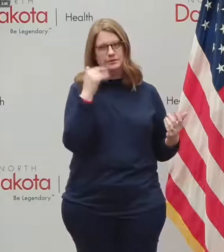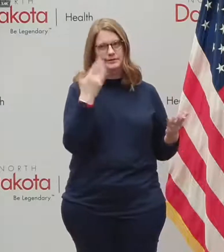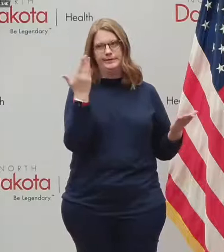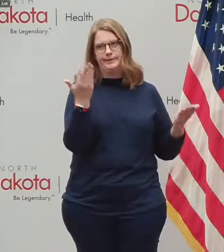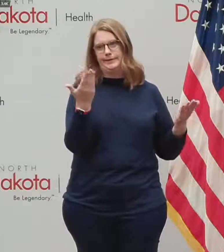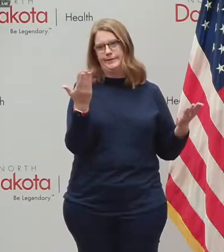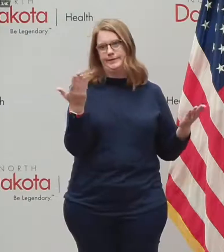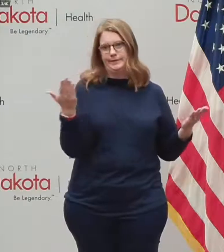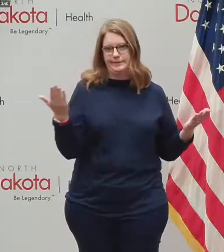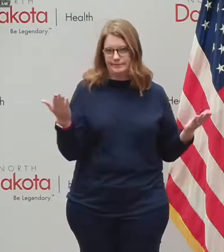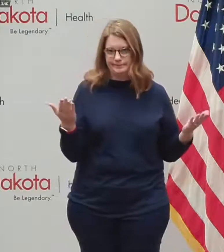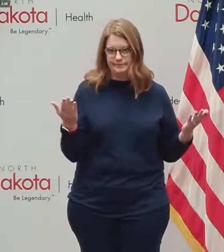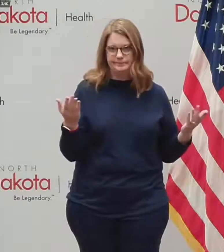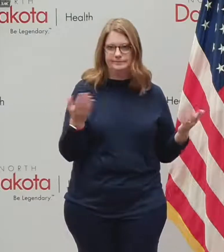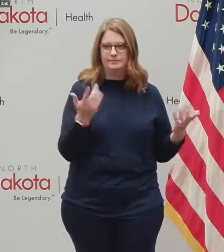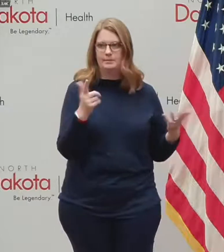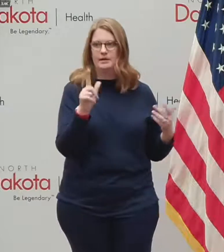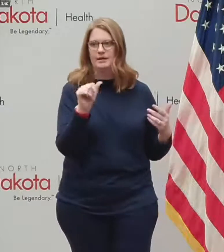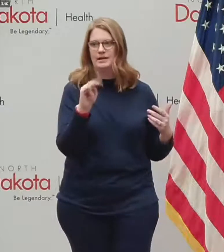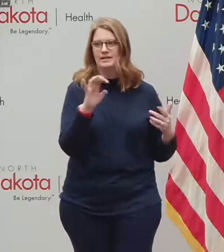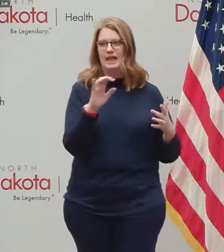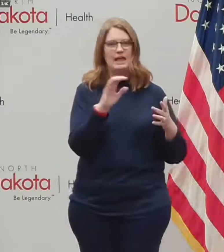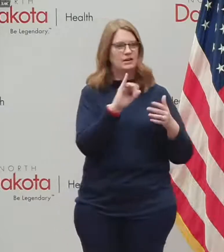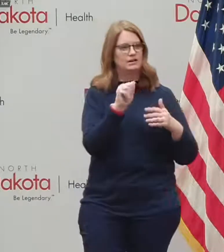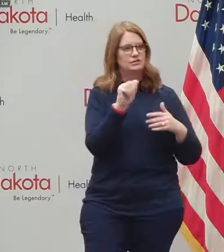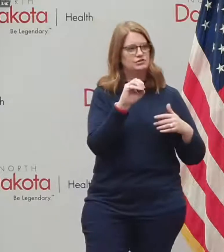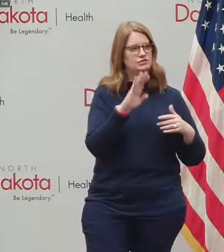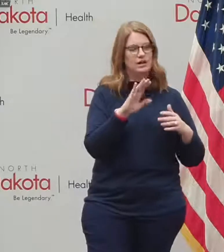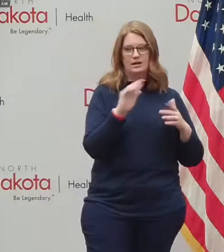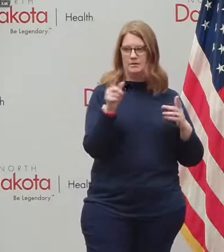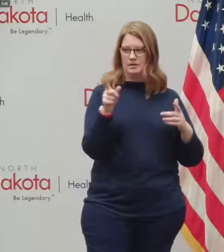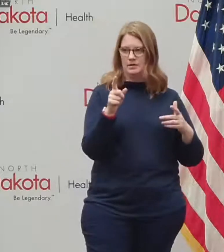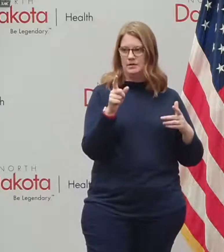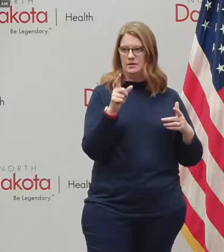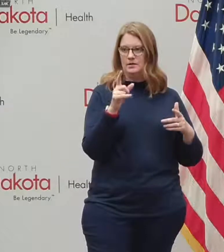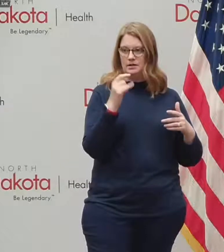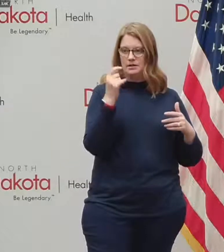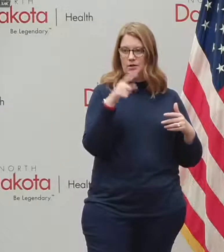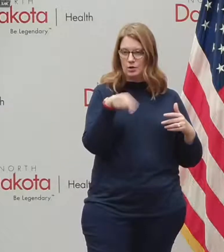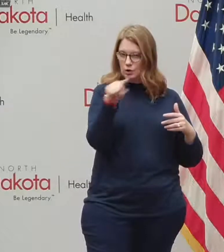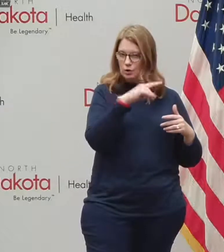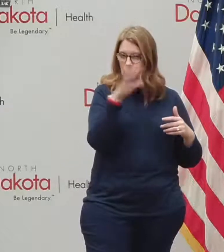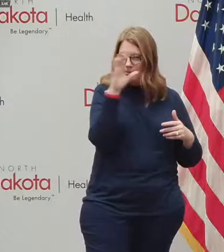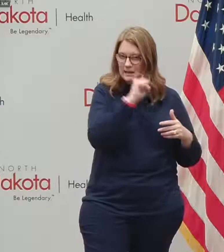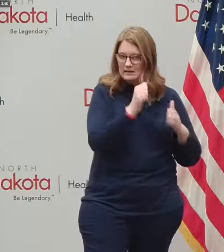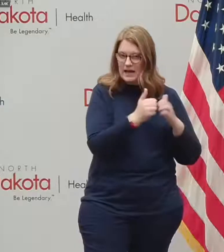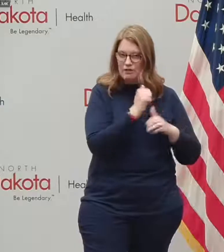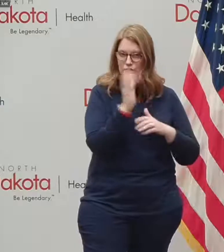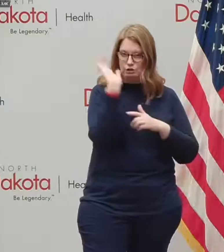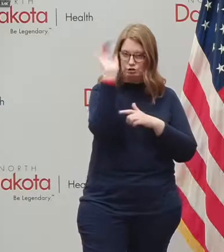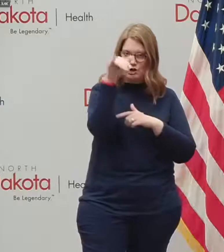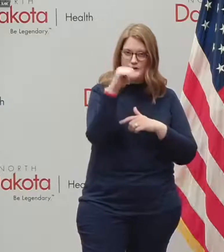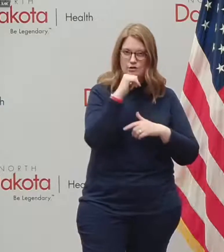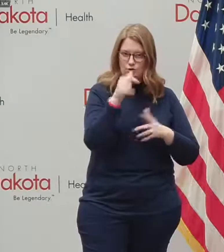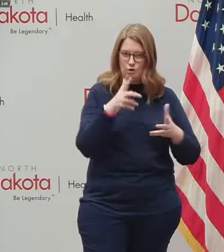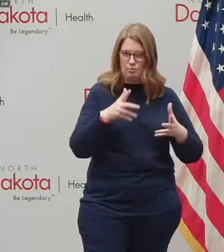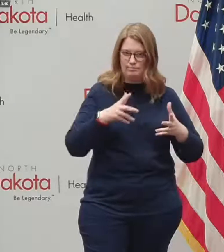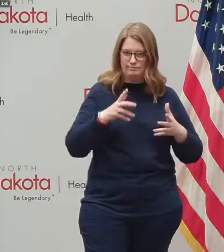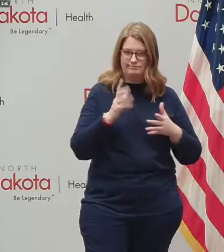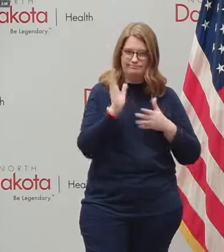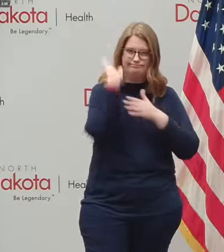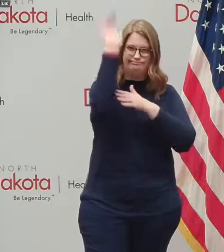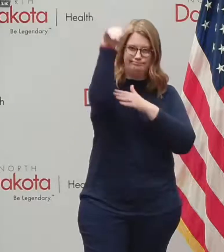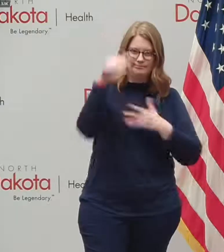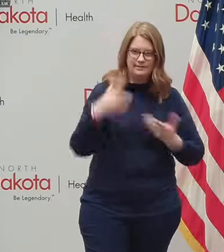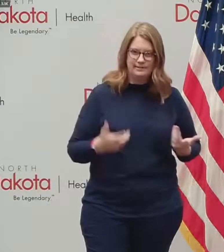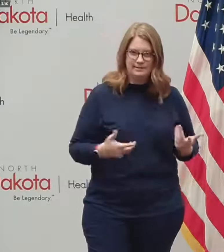for Lane or Jacob, a sports analogy, but you miss every shot you don't take, is wherever the phrase is. I mean, if we can get out